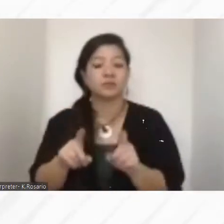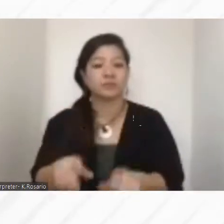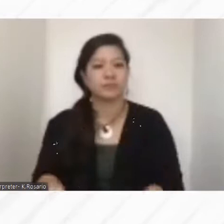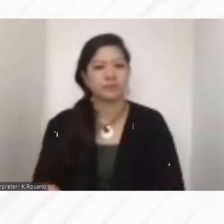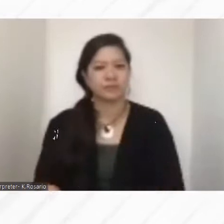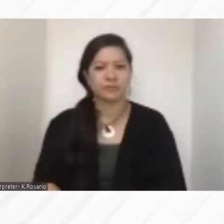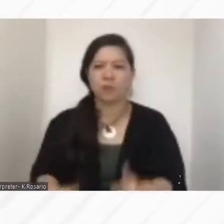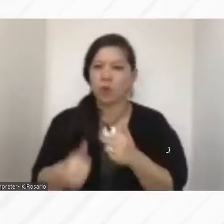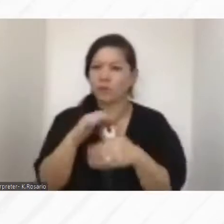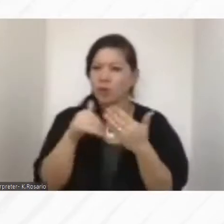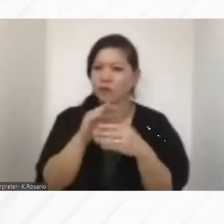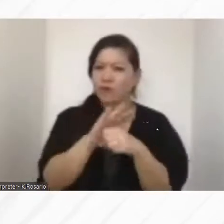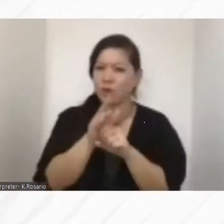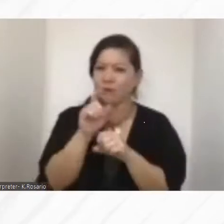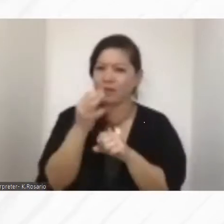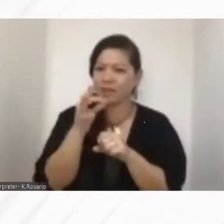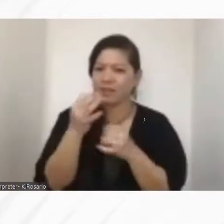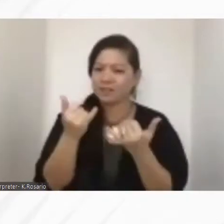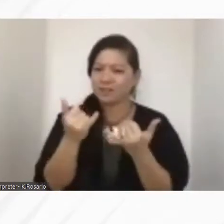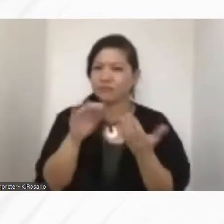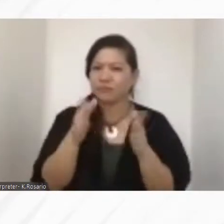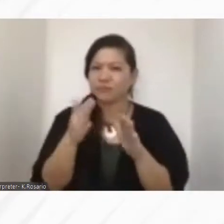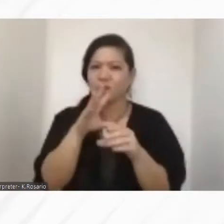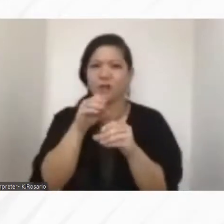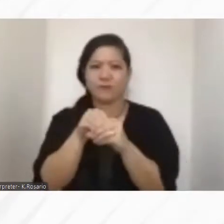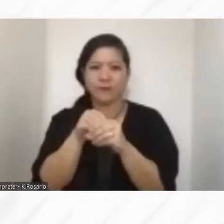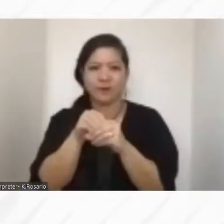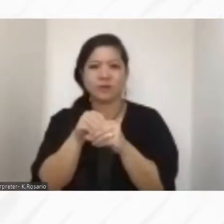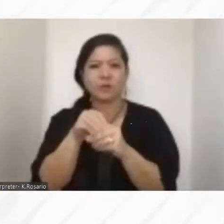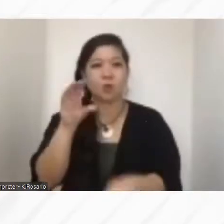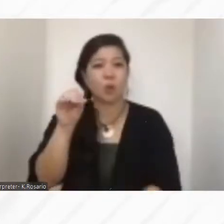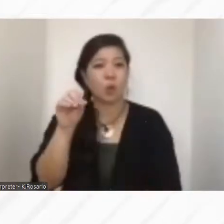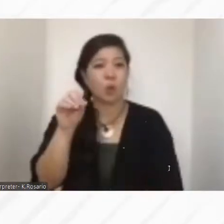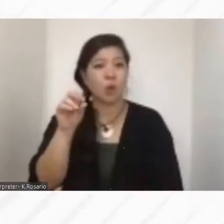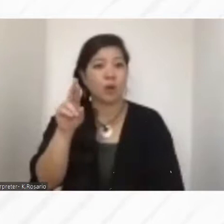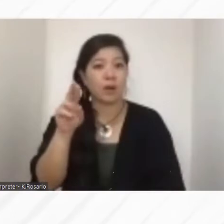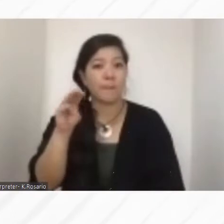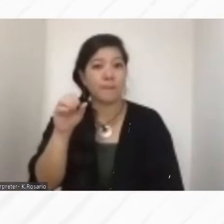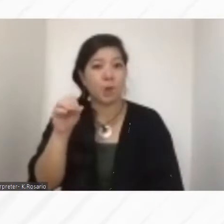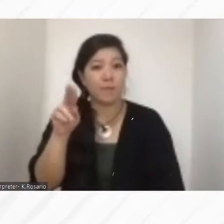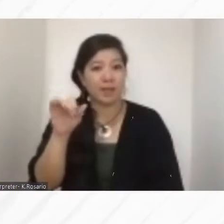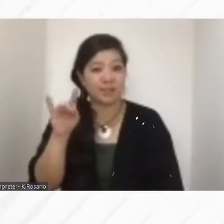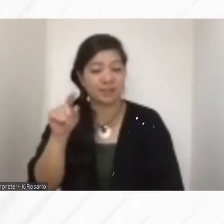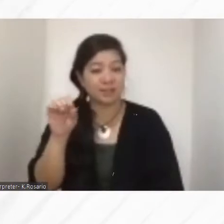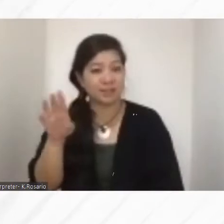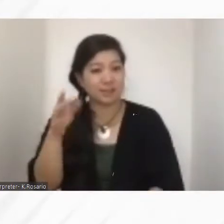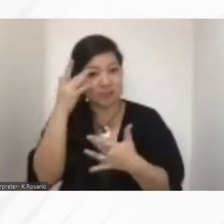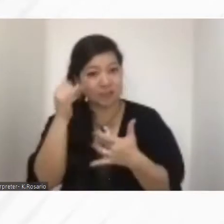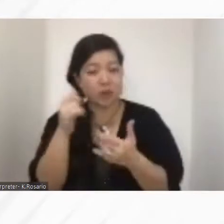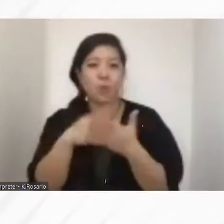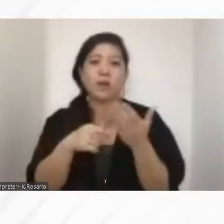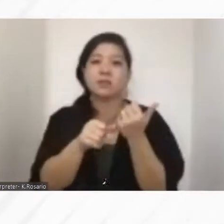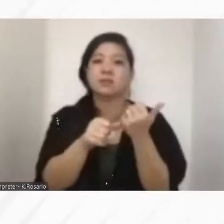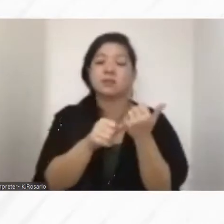all of Guam's COVID-19 fatalities involved comorbidities. What assistance can the federal government provide to